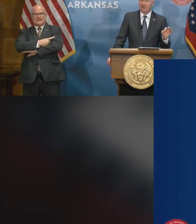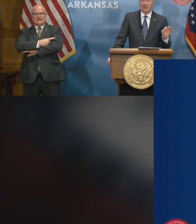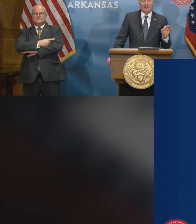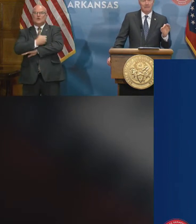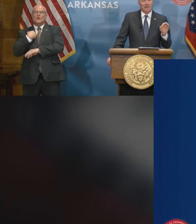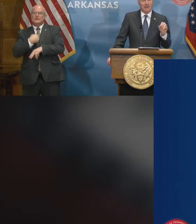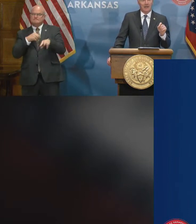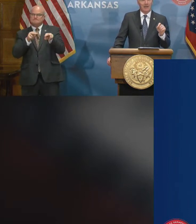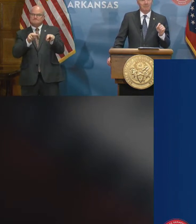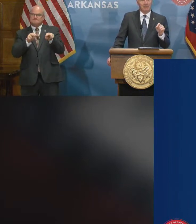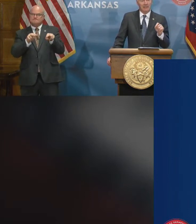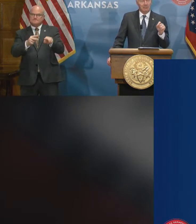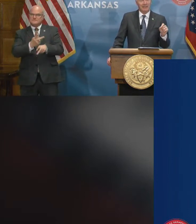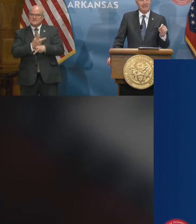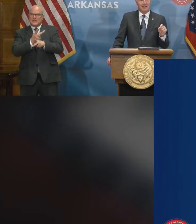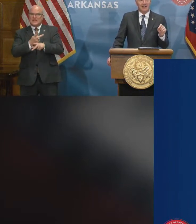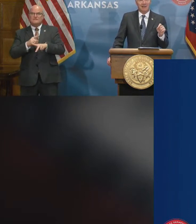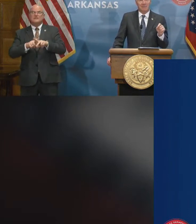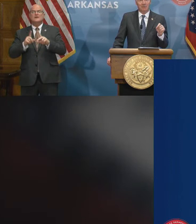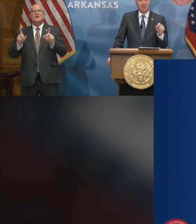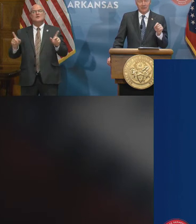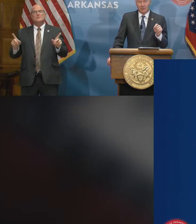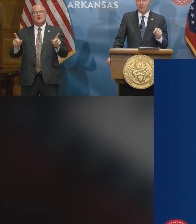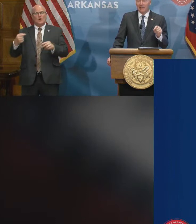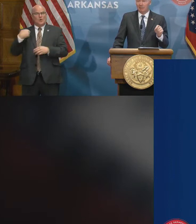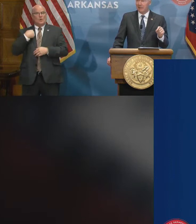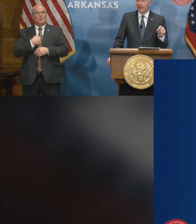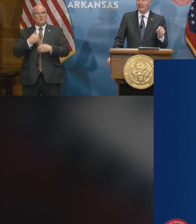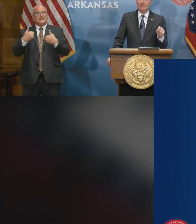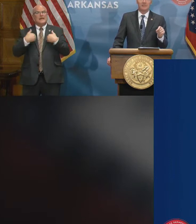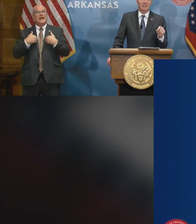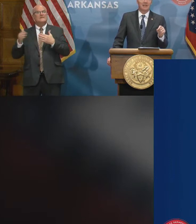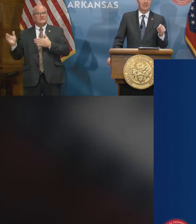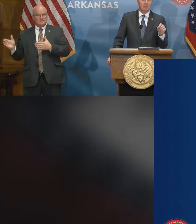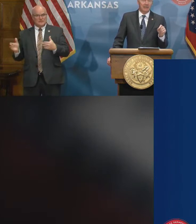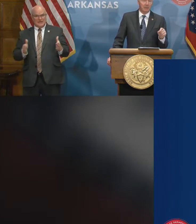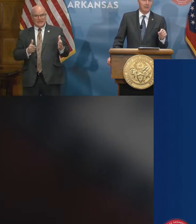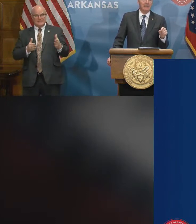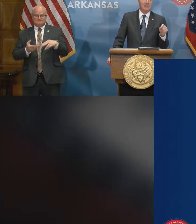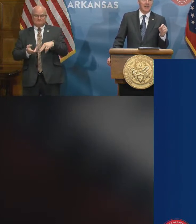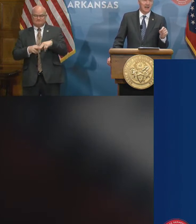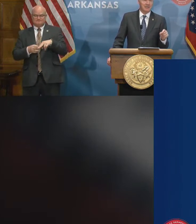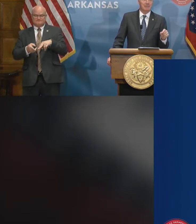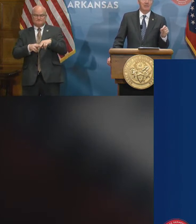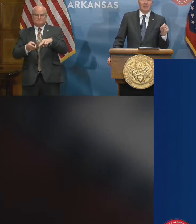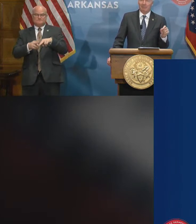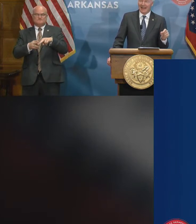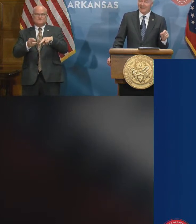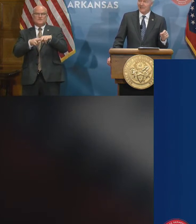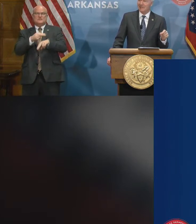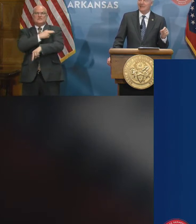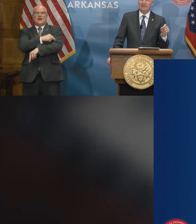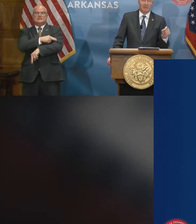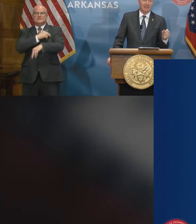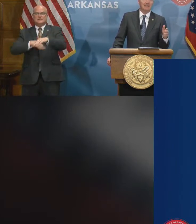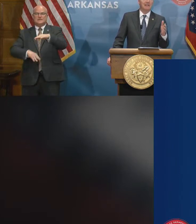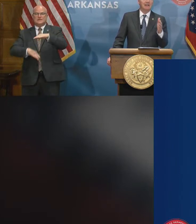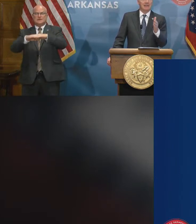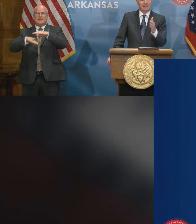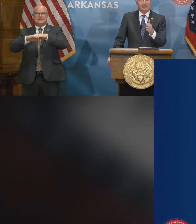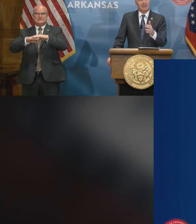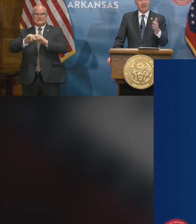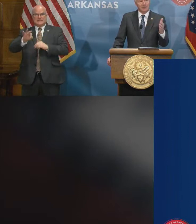that carefully, but in the meantime, we do have plans to increase hospital capacity if